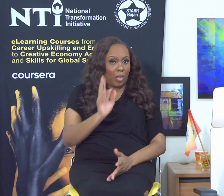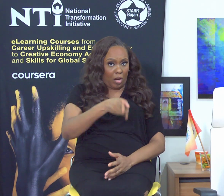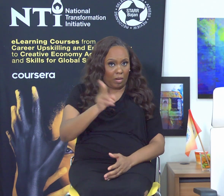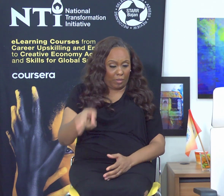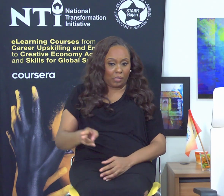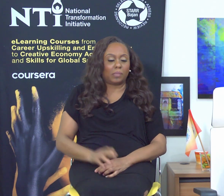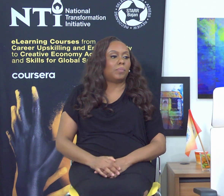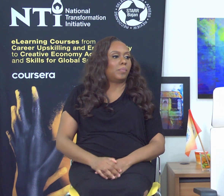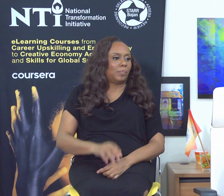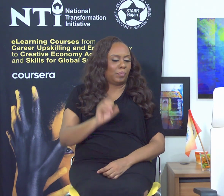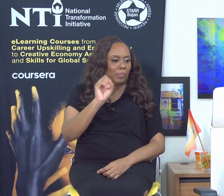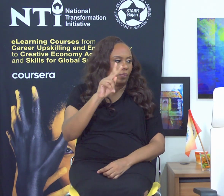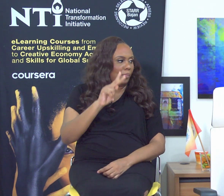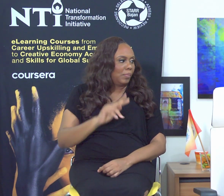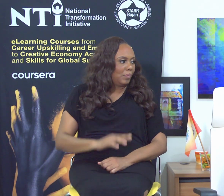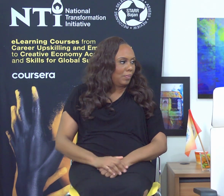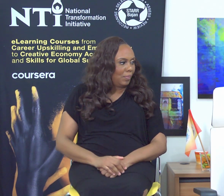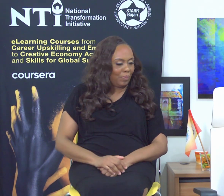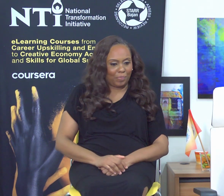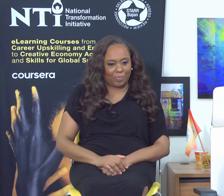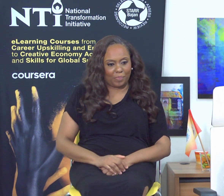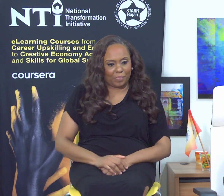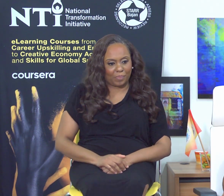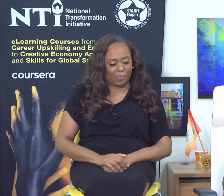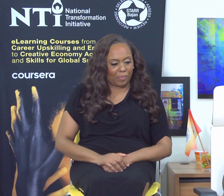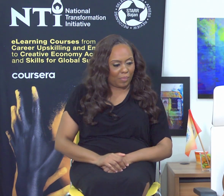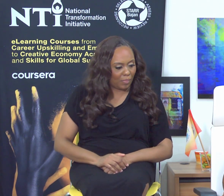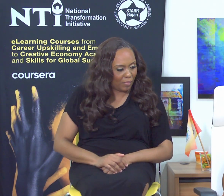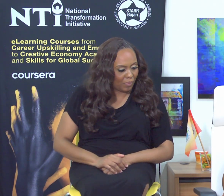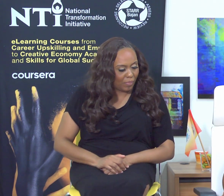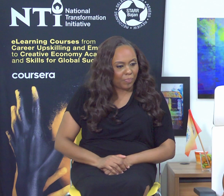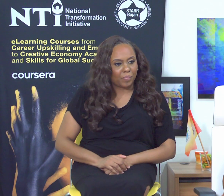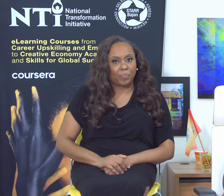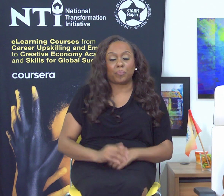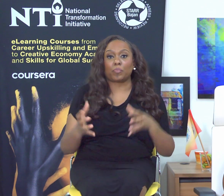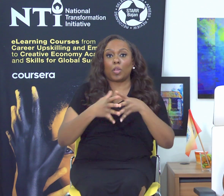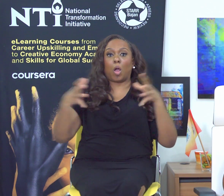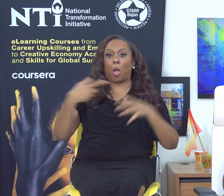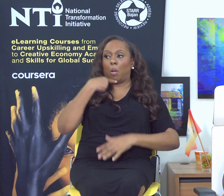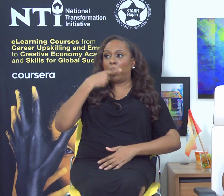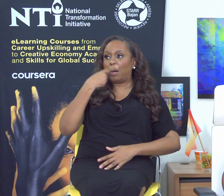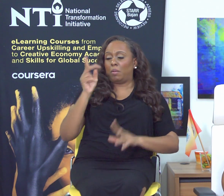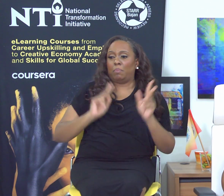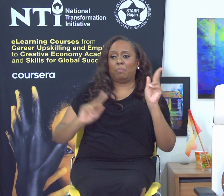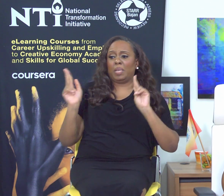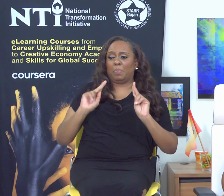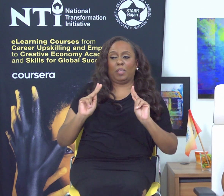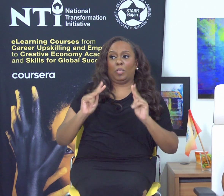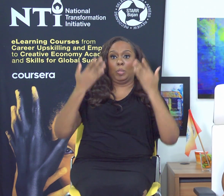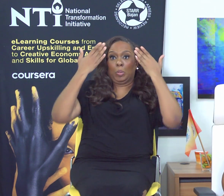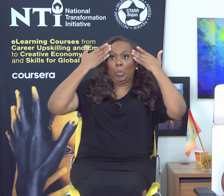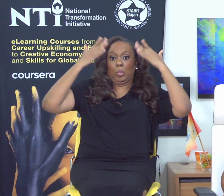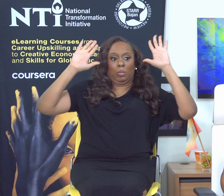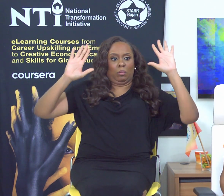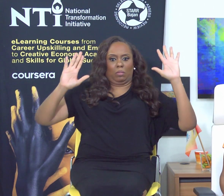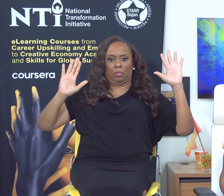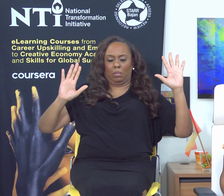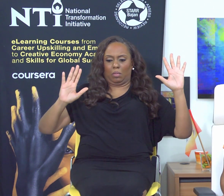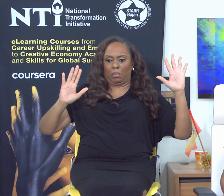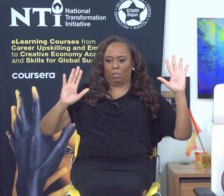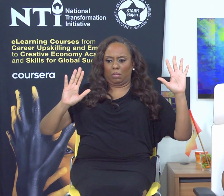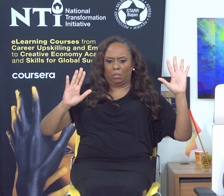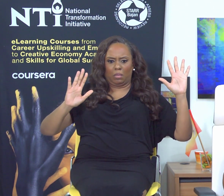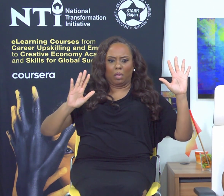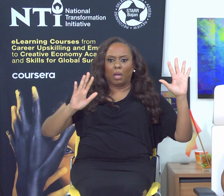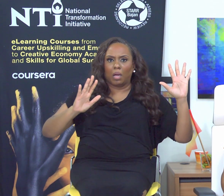hearing. People are not, a lot of hearing people are not exposed enough. And that's why we're